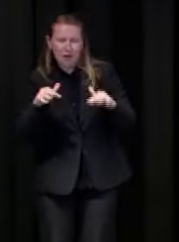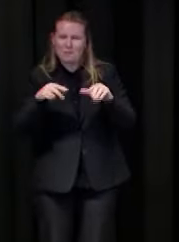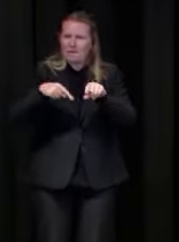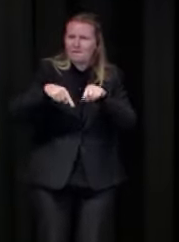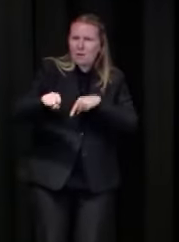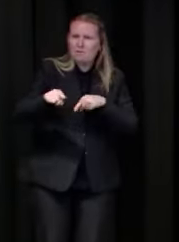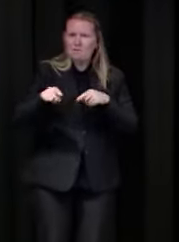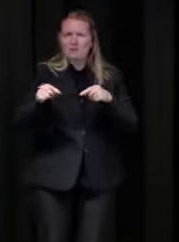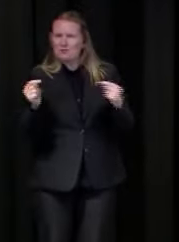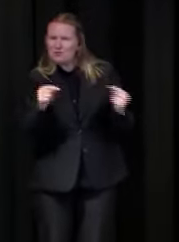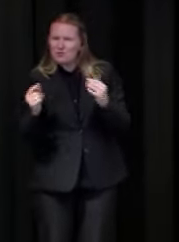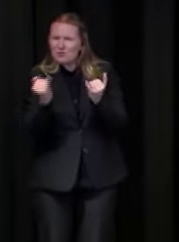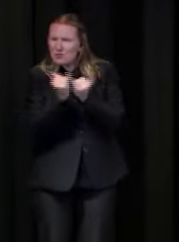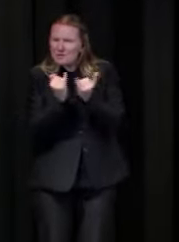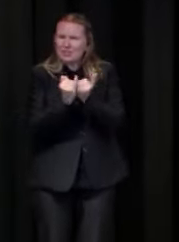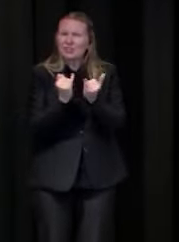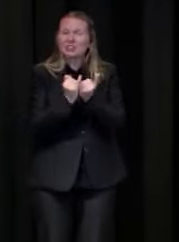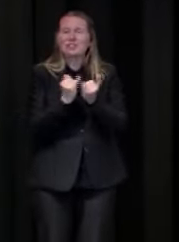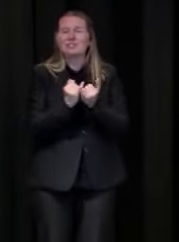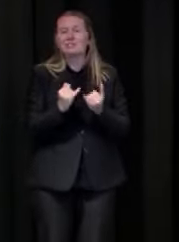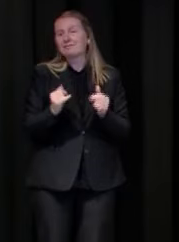much looking forward to having it back at the g next year